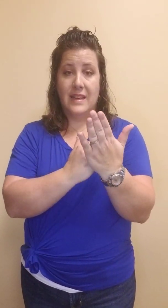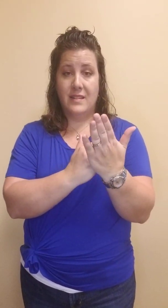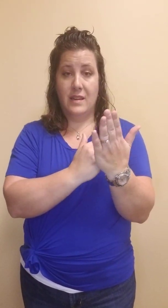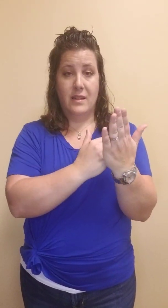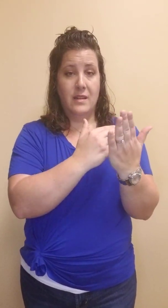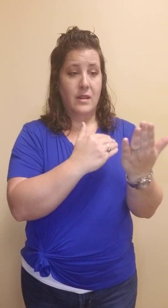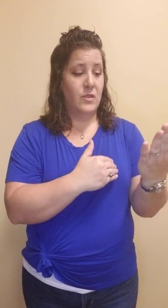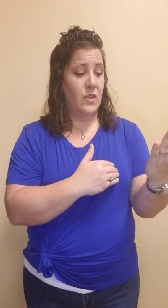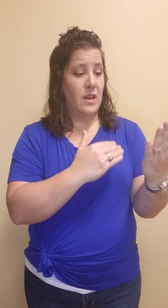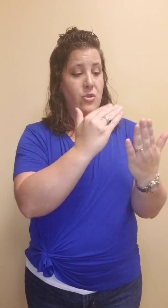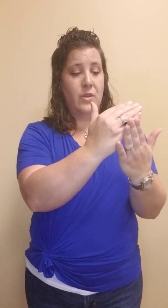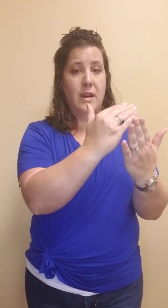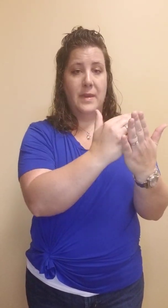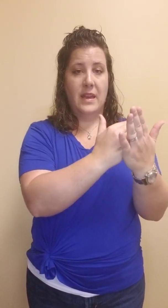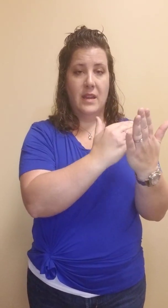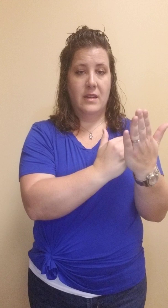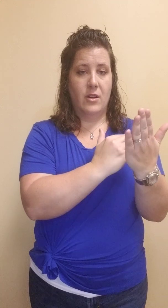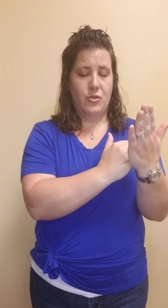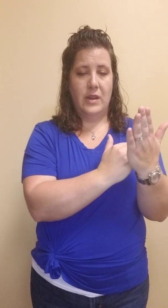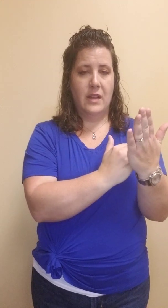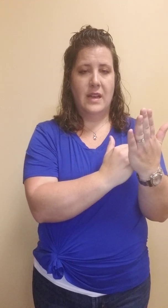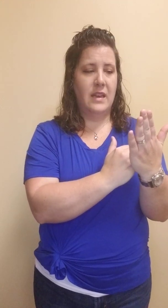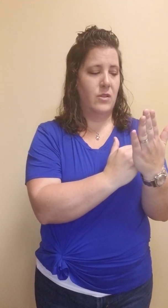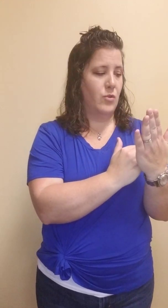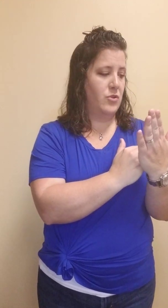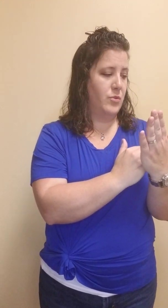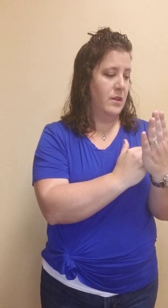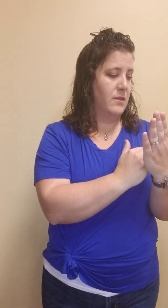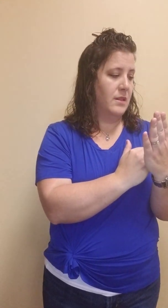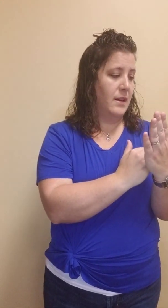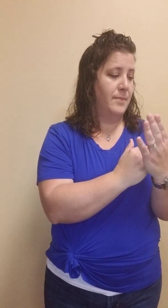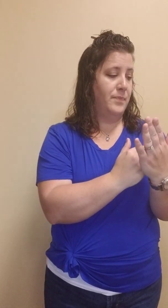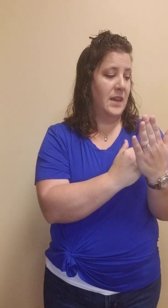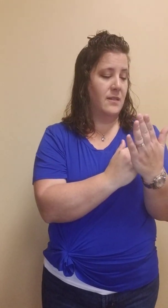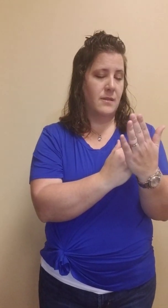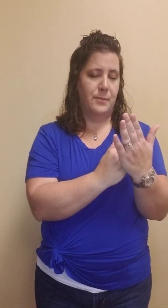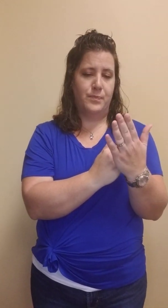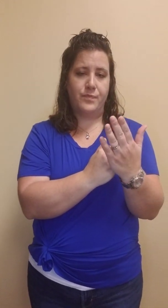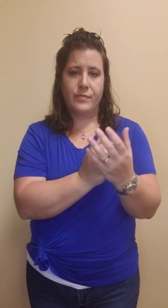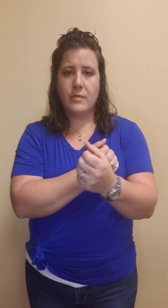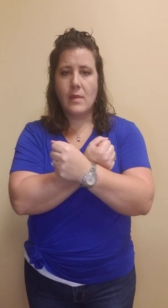lesson. So that's straight up that hand, or straight down that hand towards your wrist, lesson.